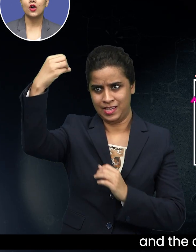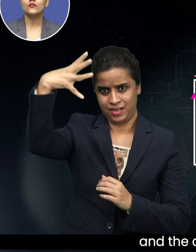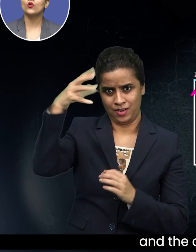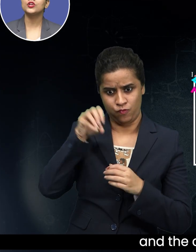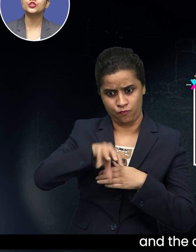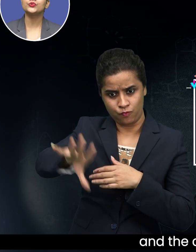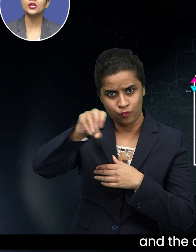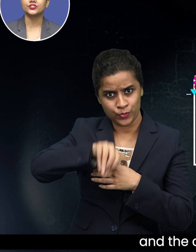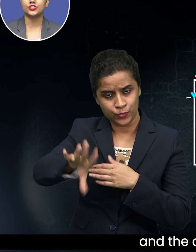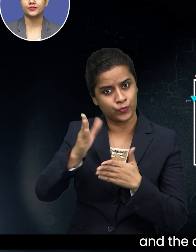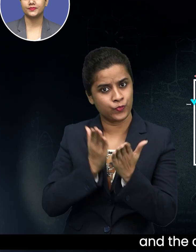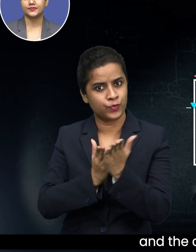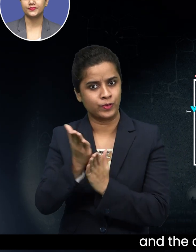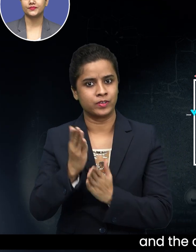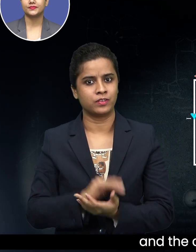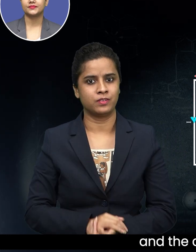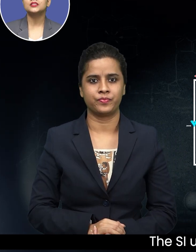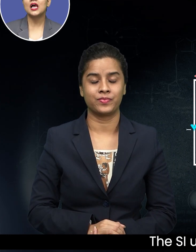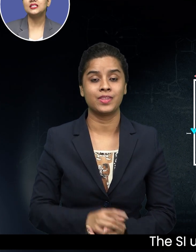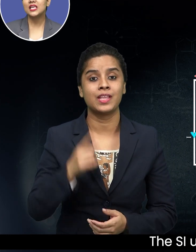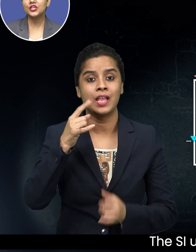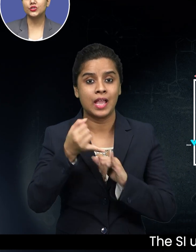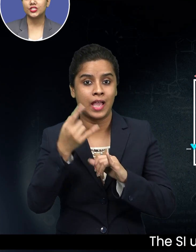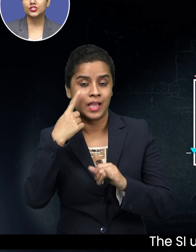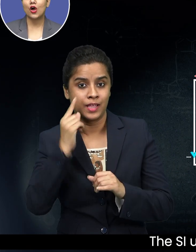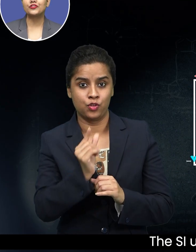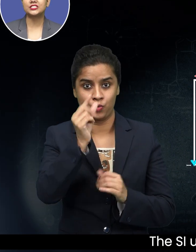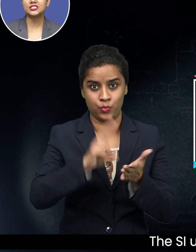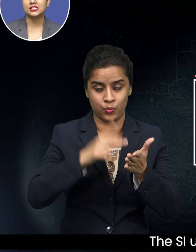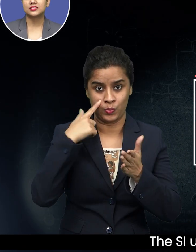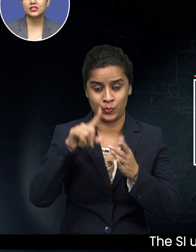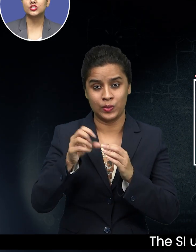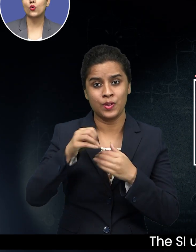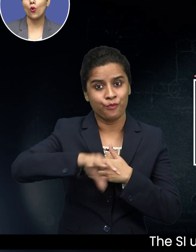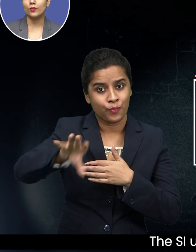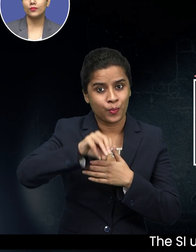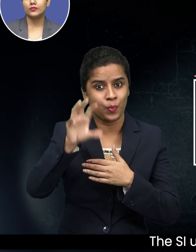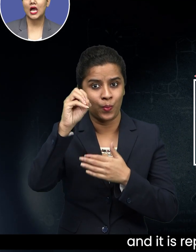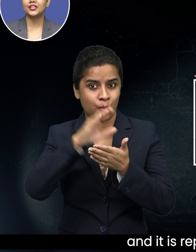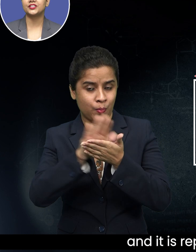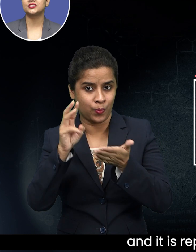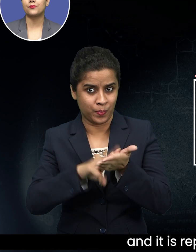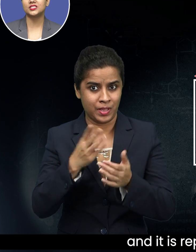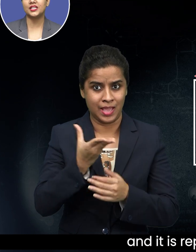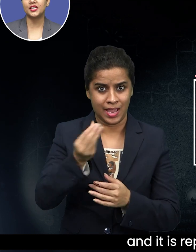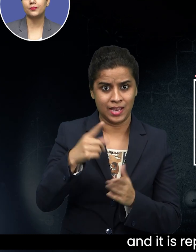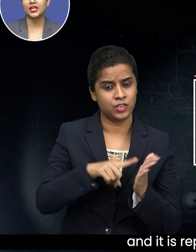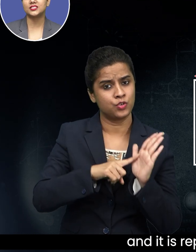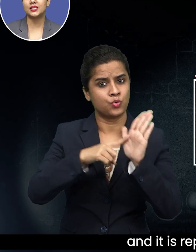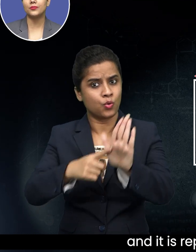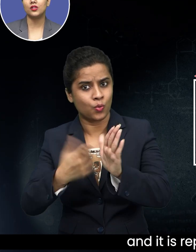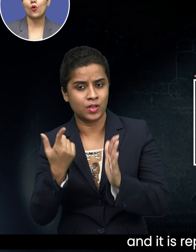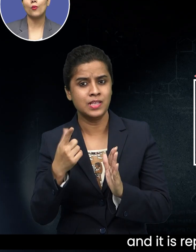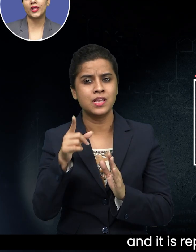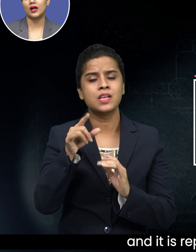current flowing through it. The SI unit of resistance is ohm and it is represented by